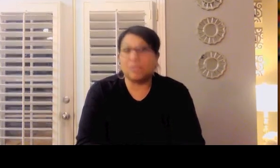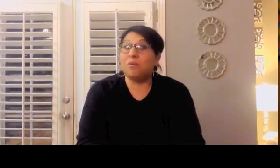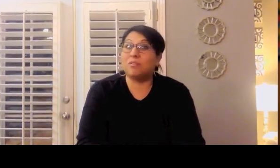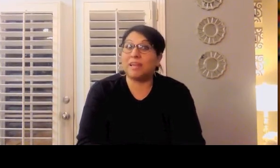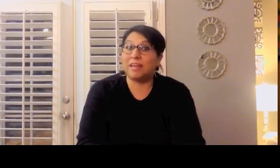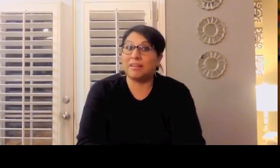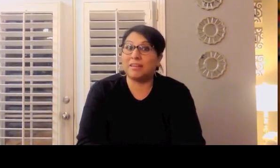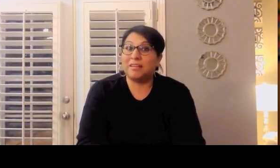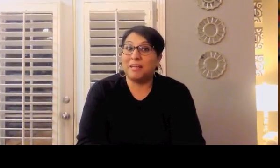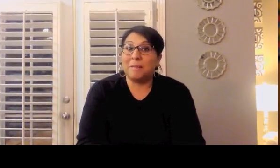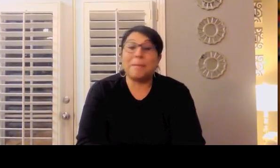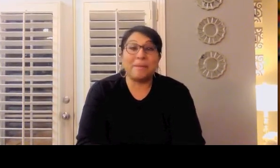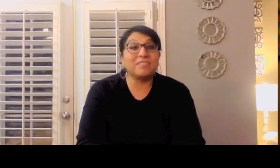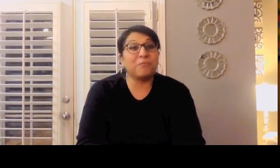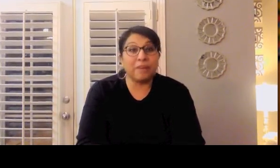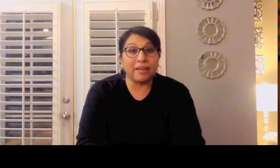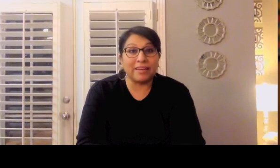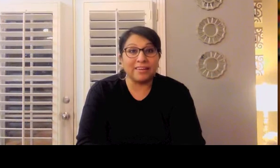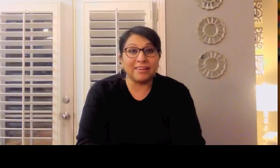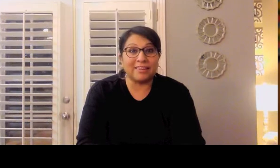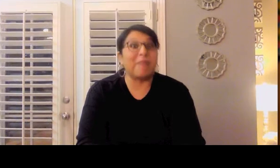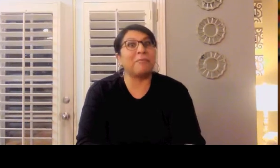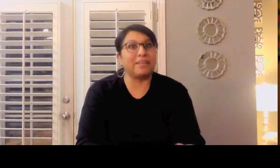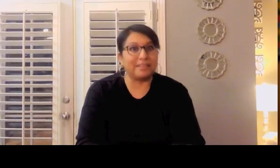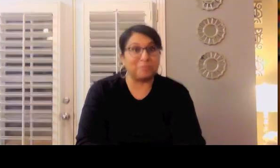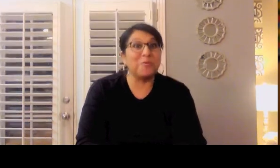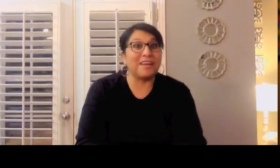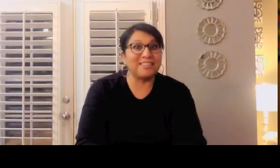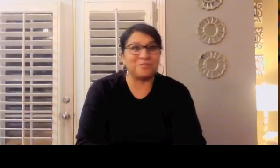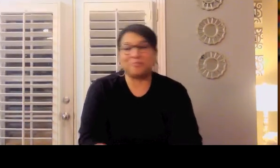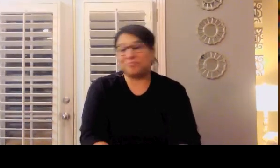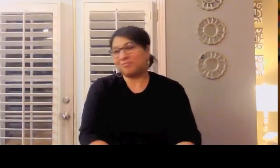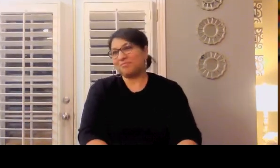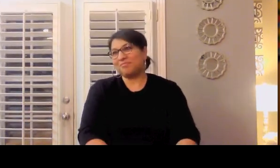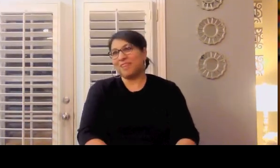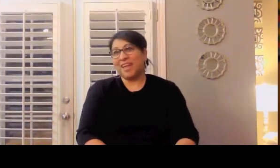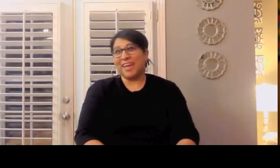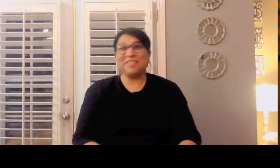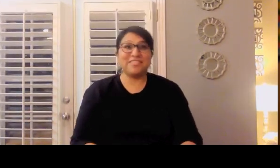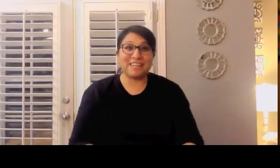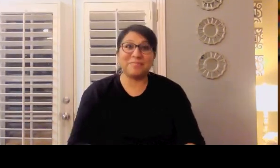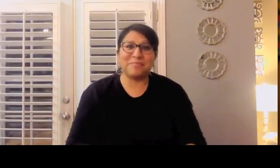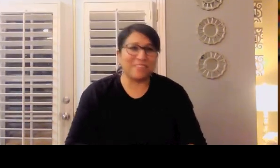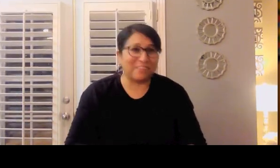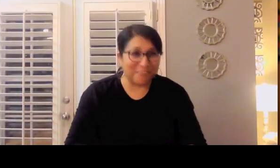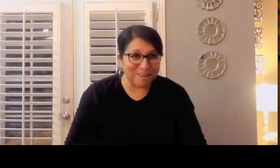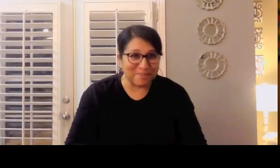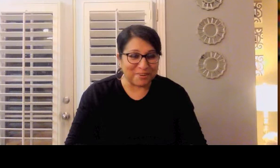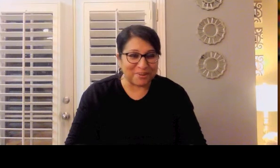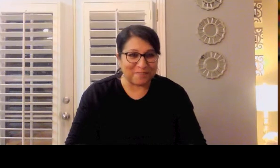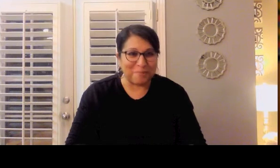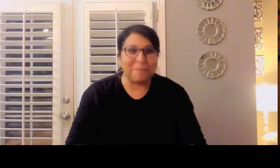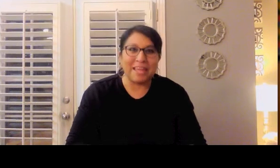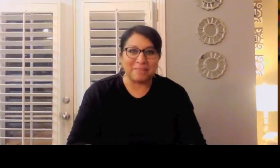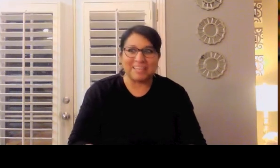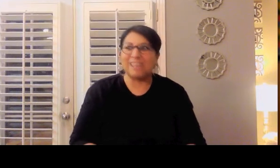years old, and my best friend got pregnant when we were in high school. Mm-hmm. And then she asked me to be the godmother